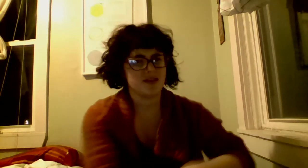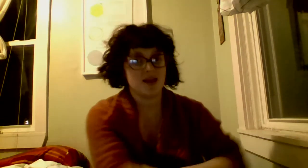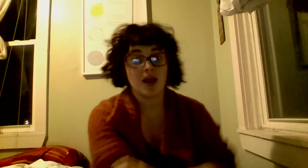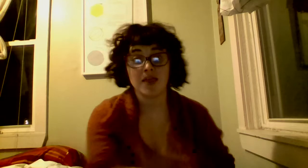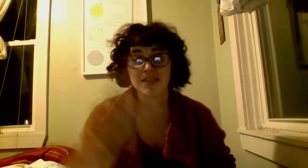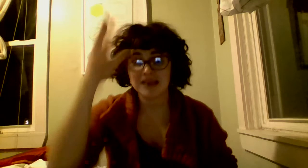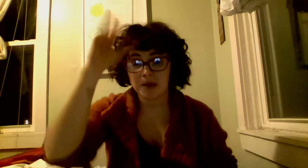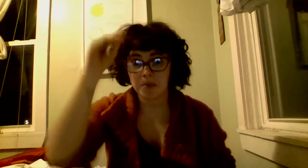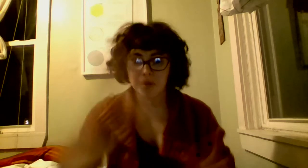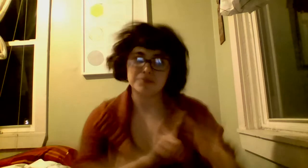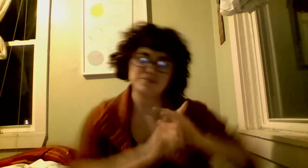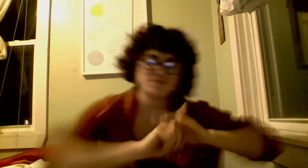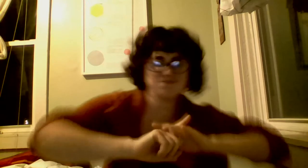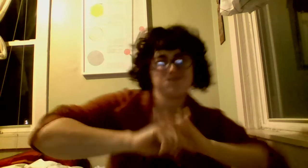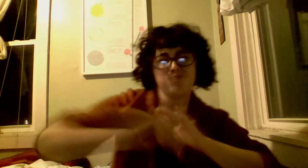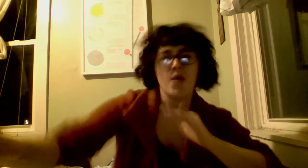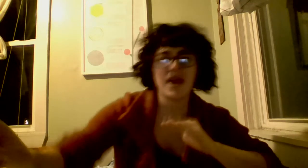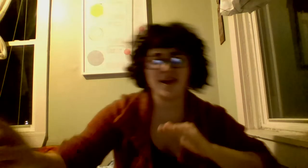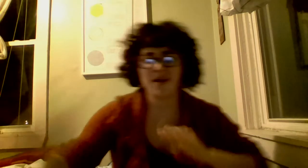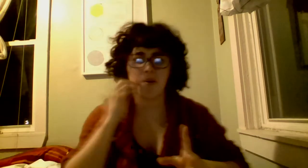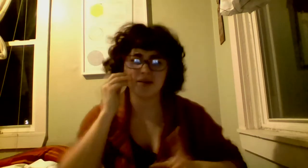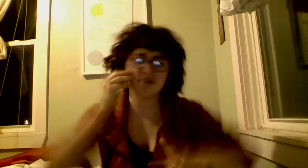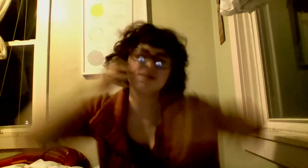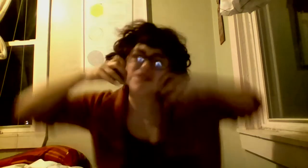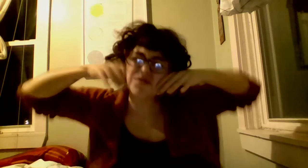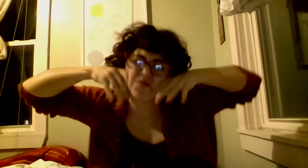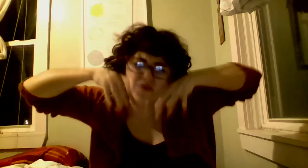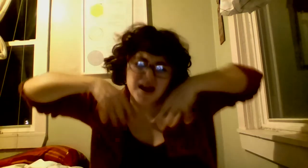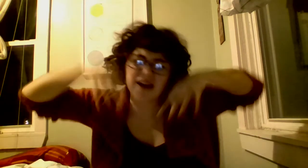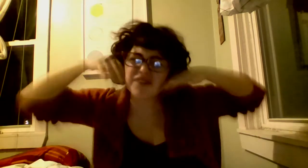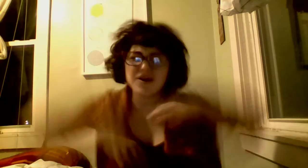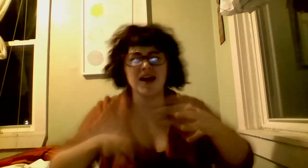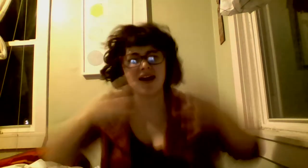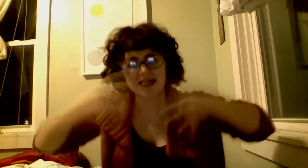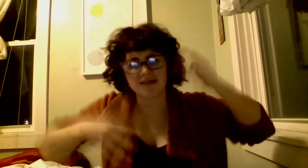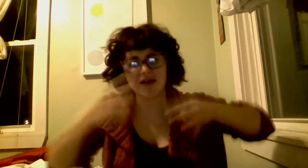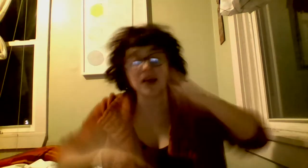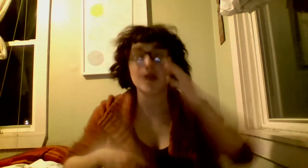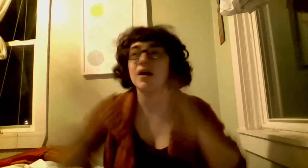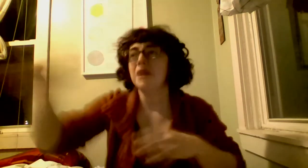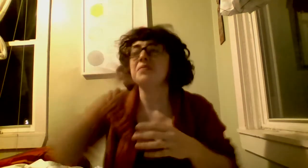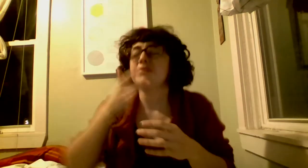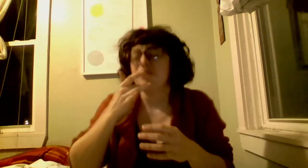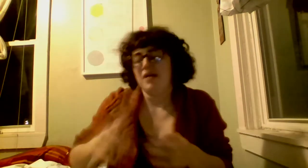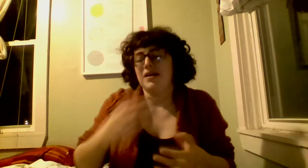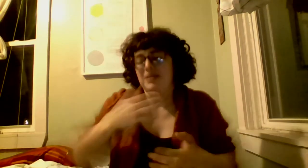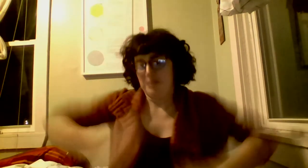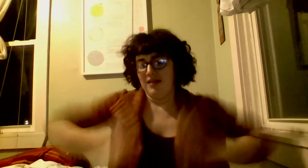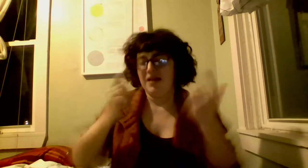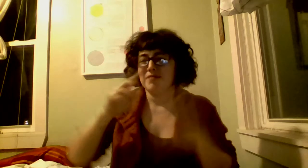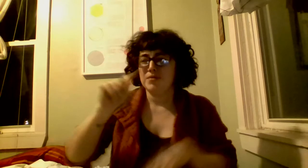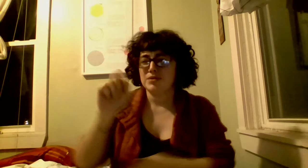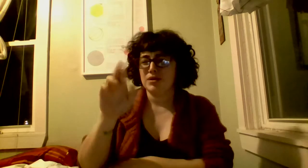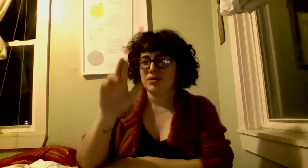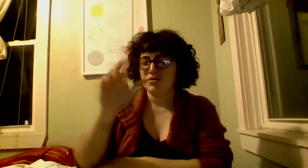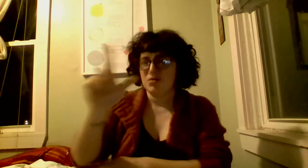breath, sweating, crying out, "Oh, look, you, I'm still alive. There's a troll in there and he wanted to kill me and eat me."